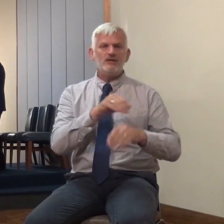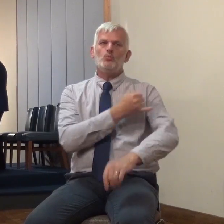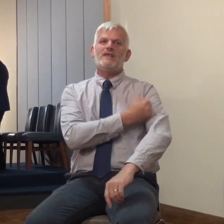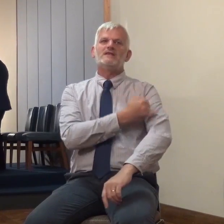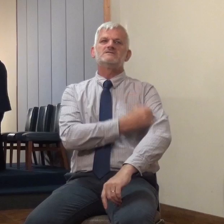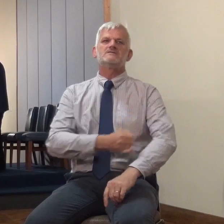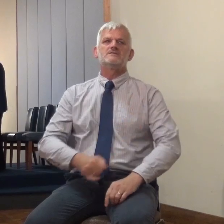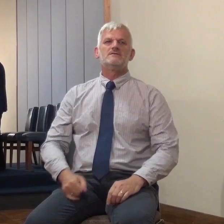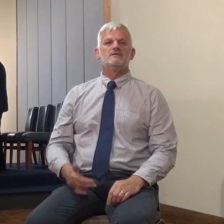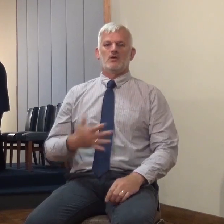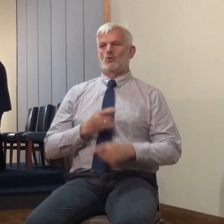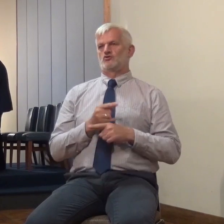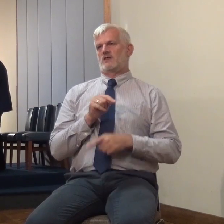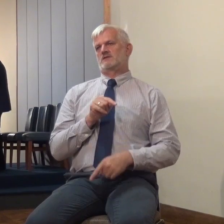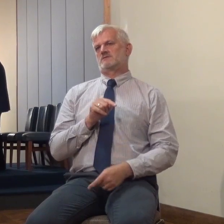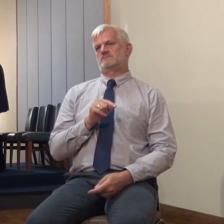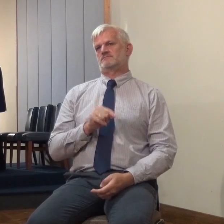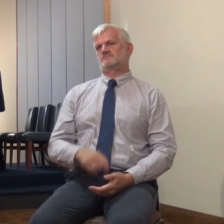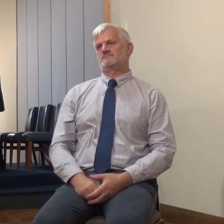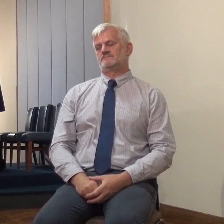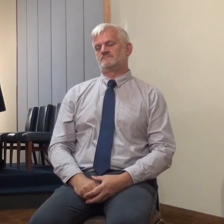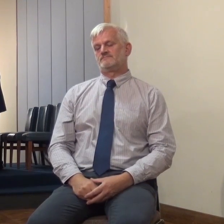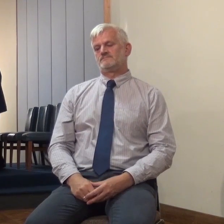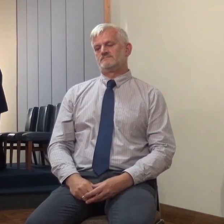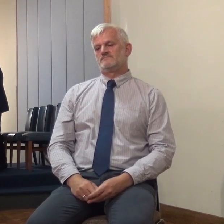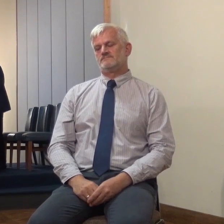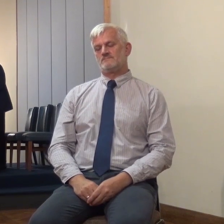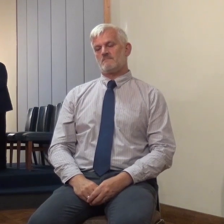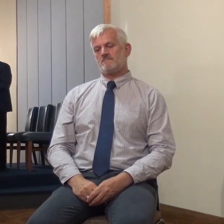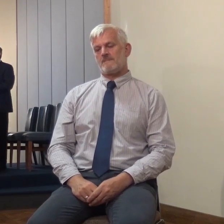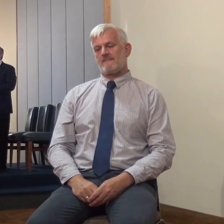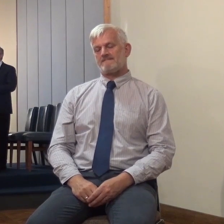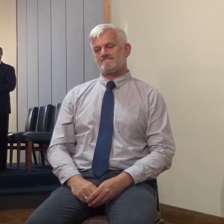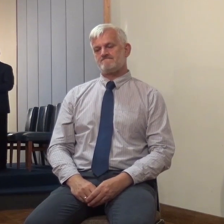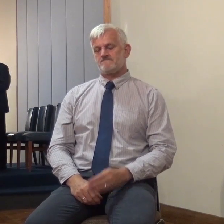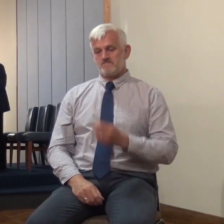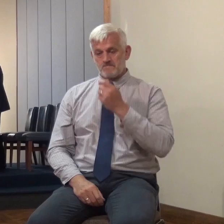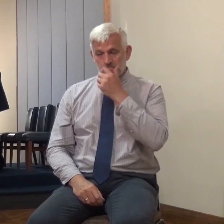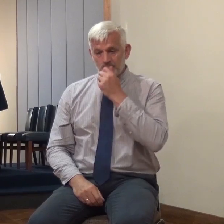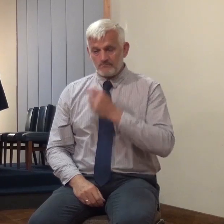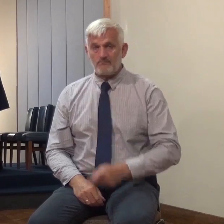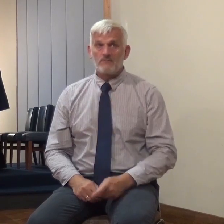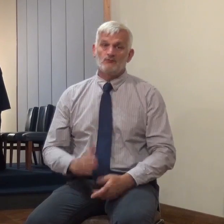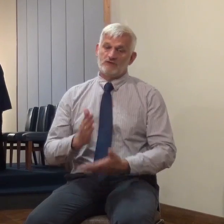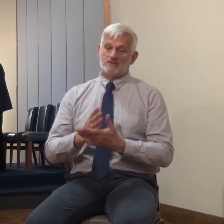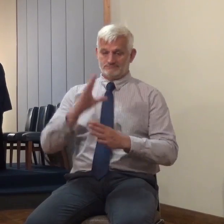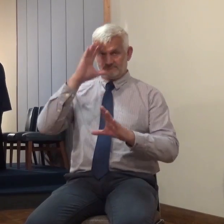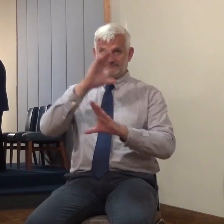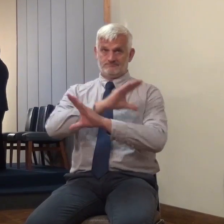the subject before us this evening. And I admit freely that